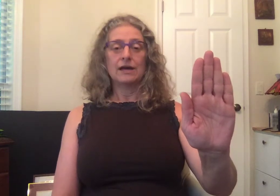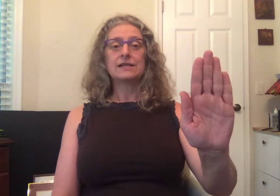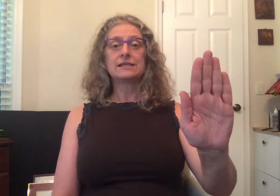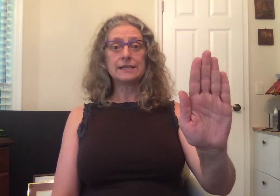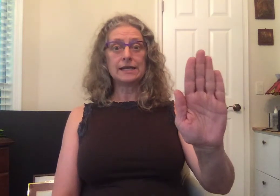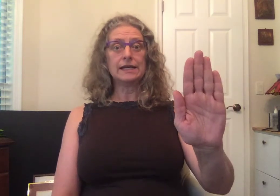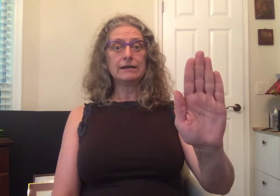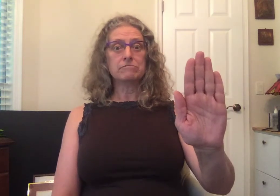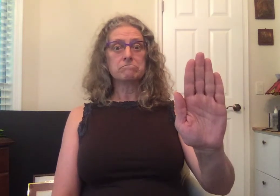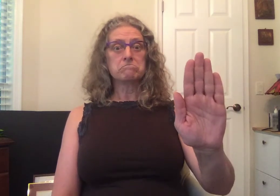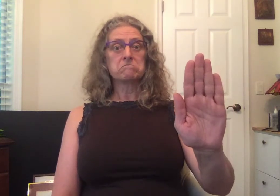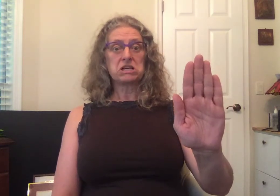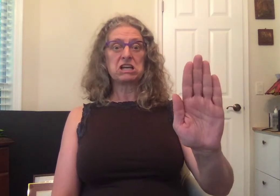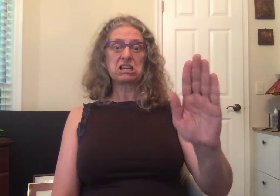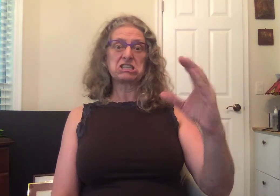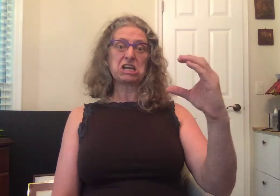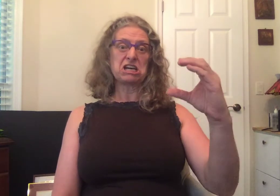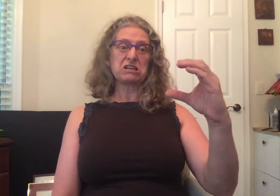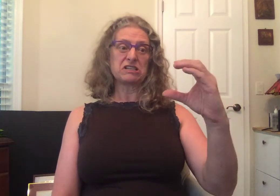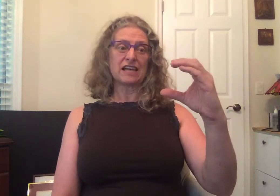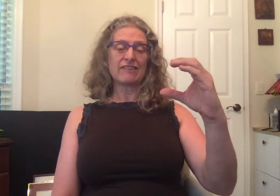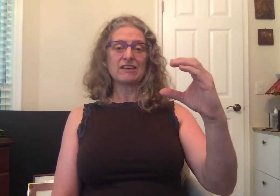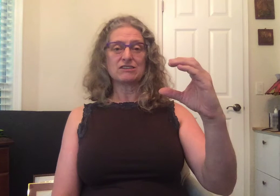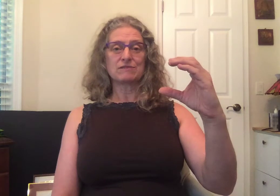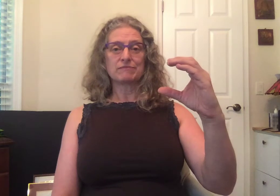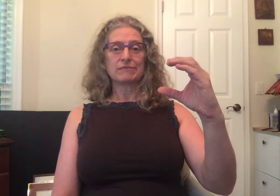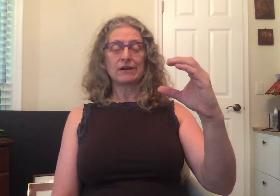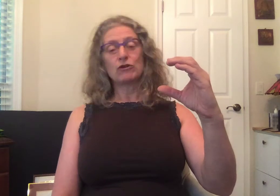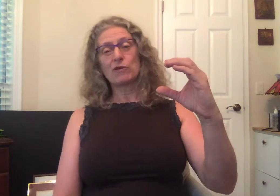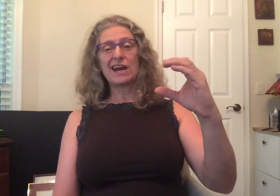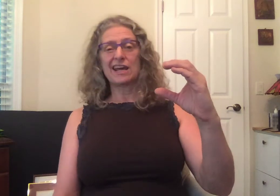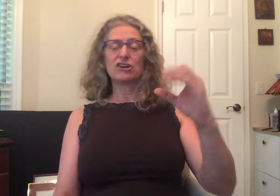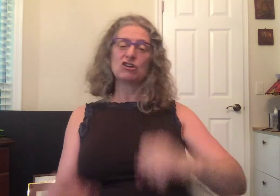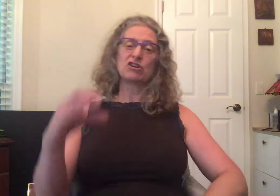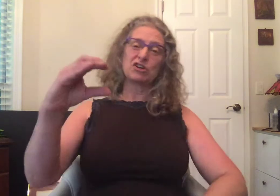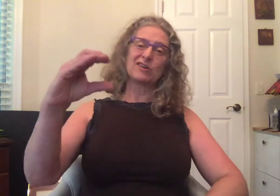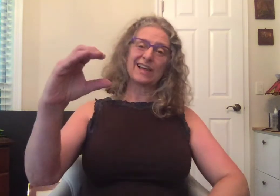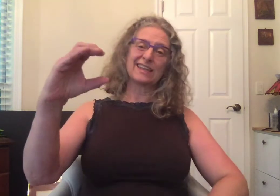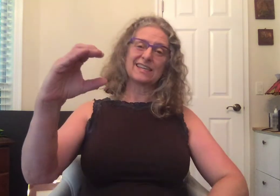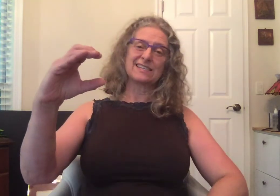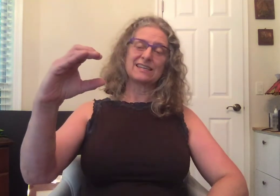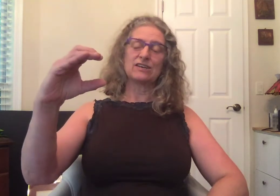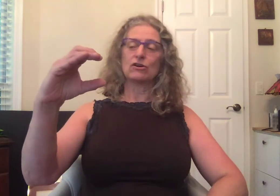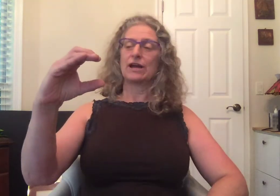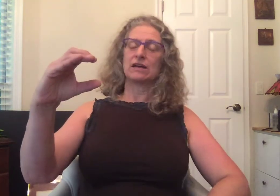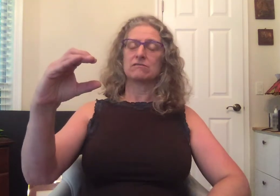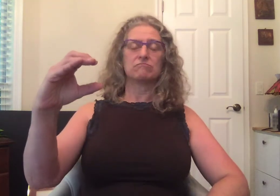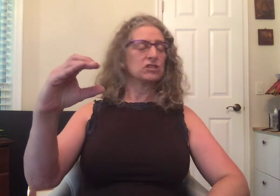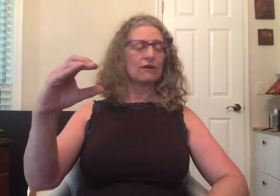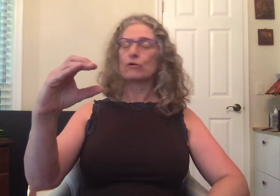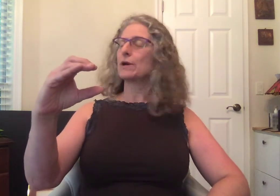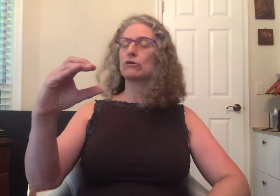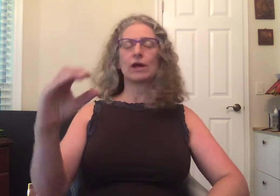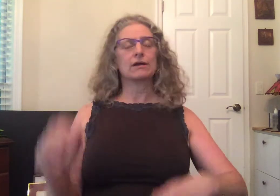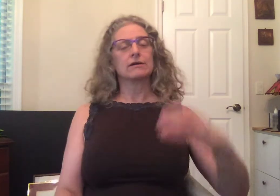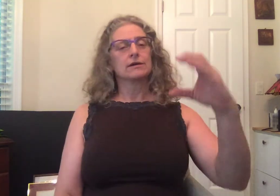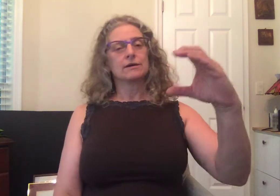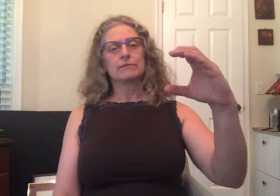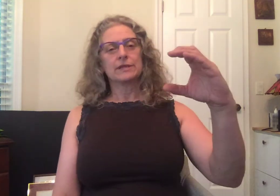C is like a C. It's like this. If you're right-handed, you can do it like this. Either hand, whichever way you like. But that's